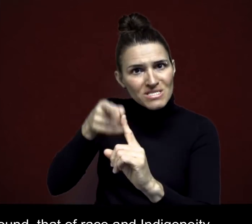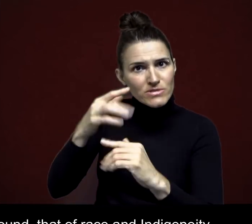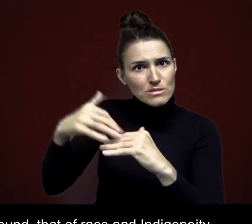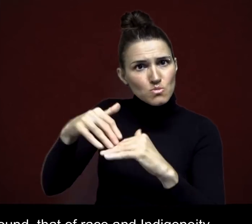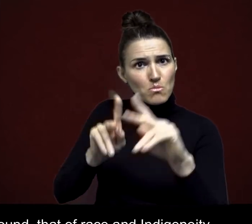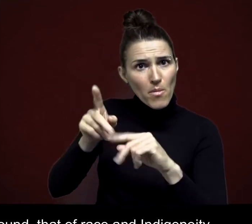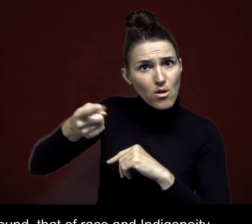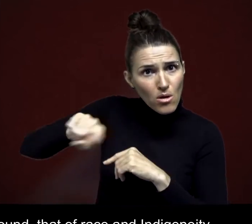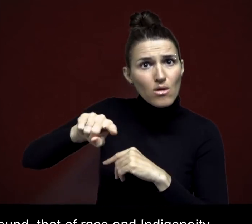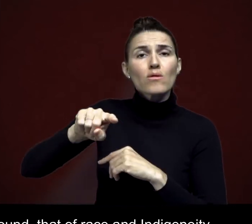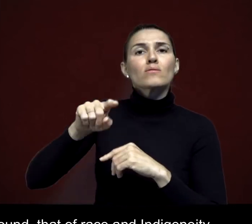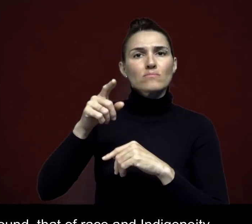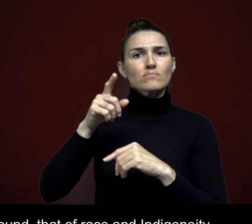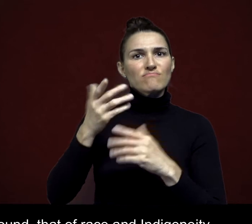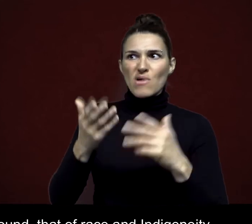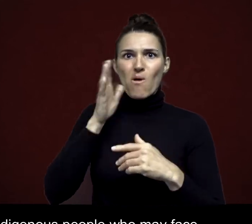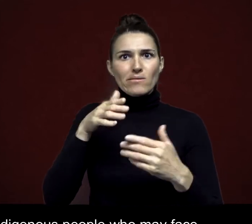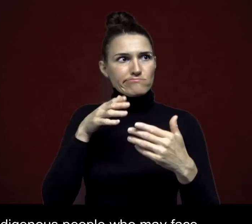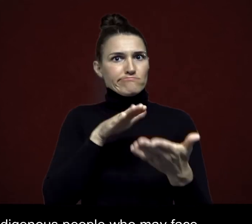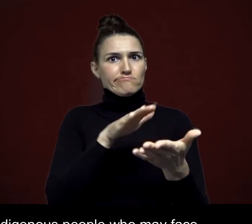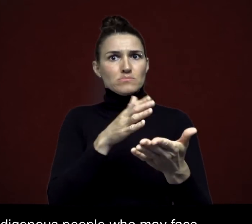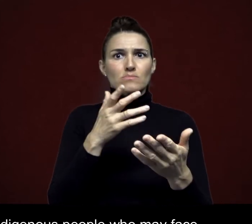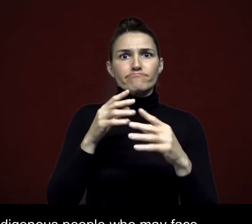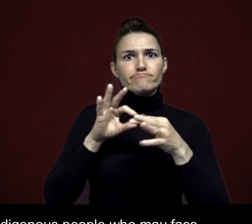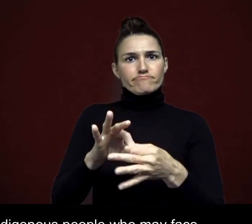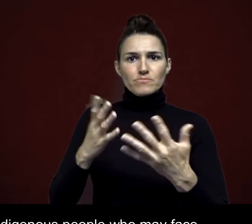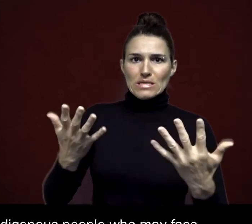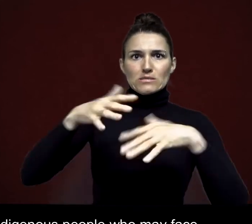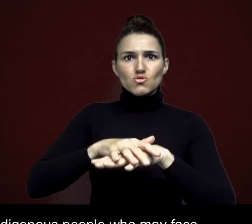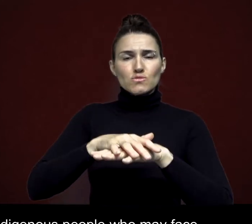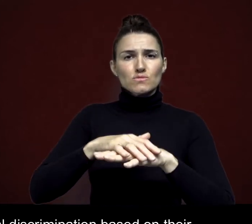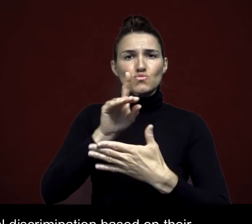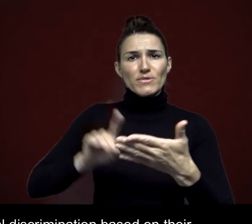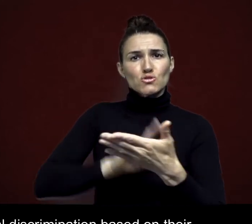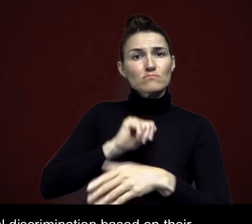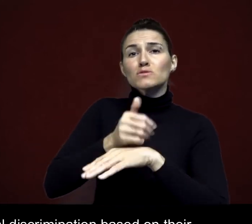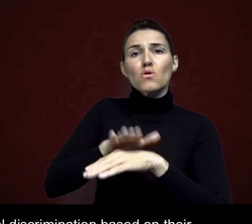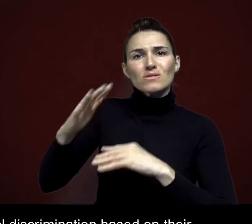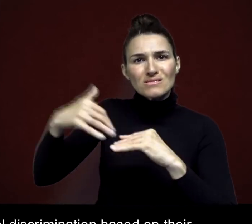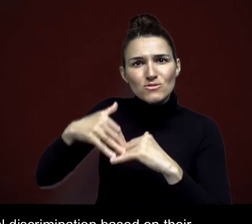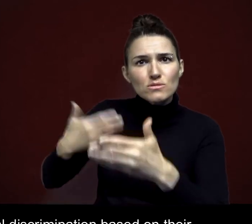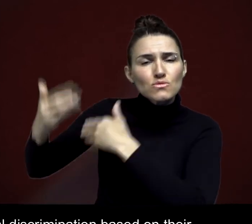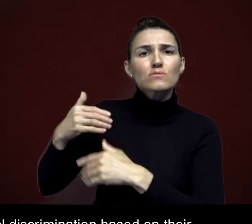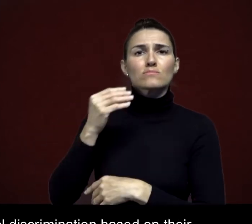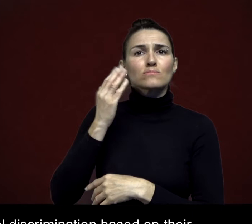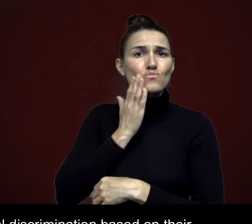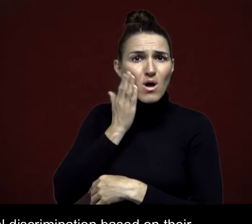that of race and indigeneity, specific to Indigenous people who may face intersectional discrimination based on their